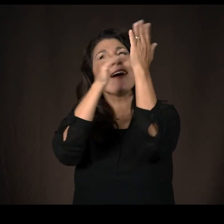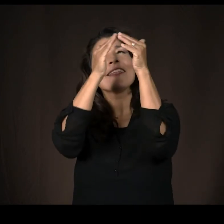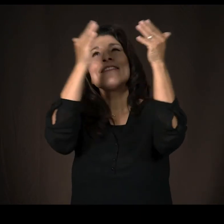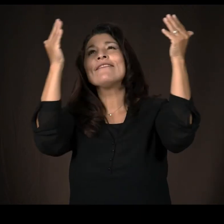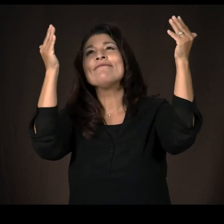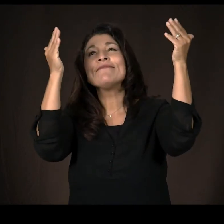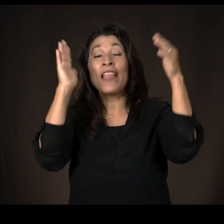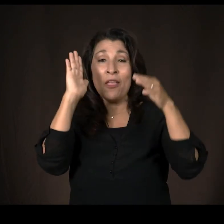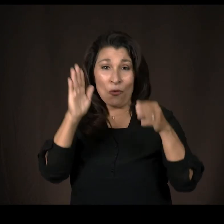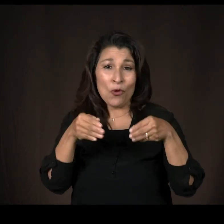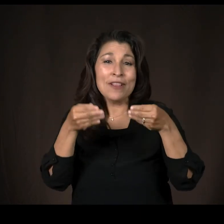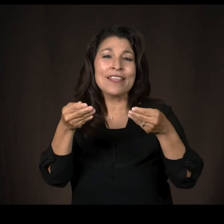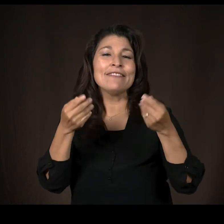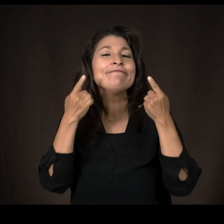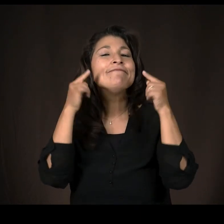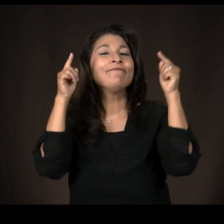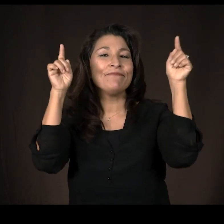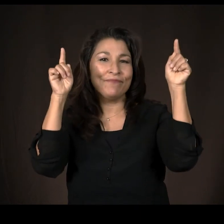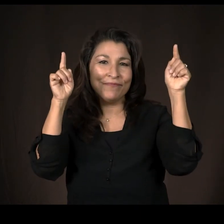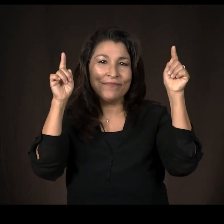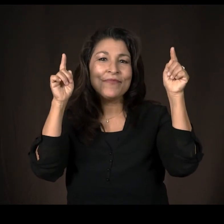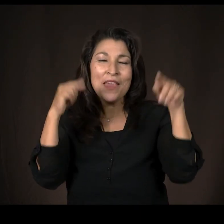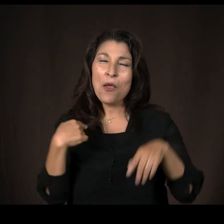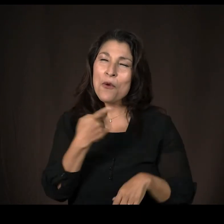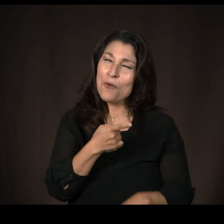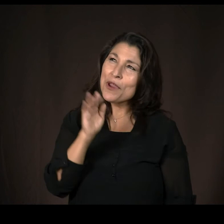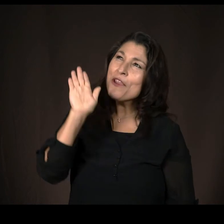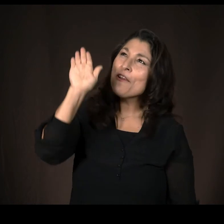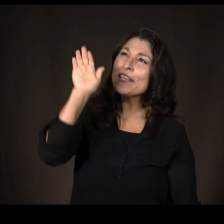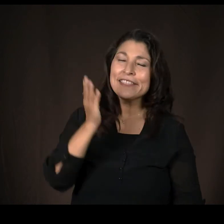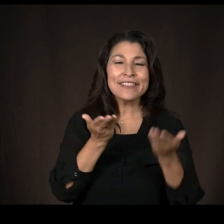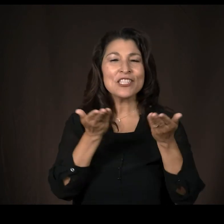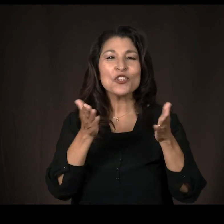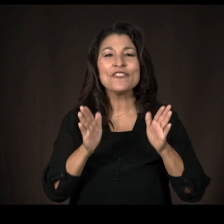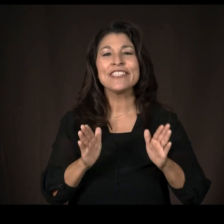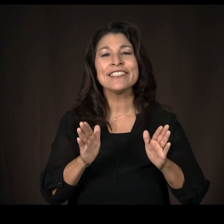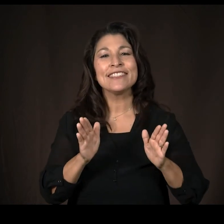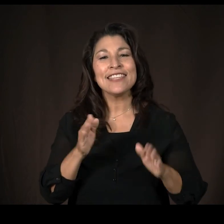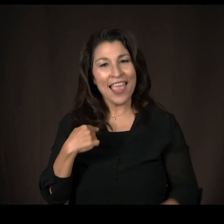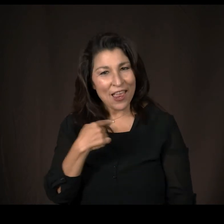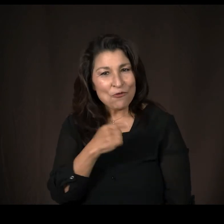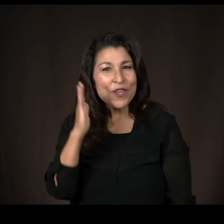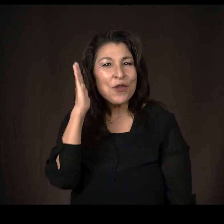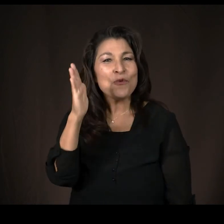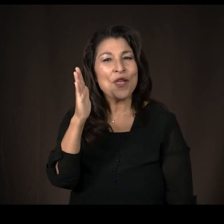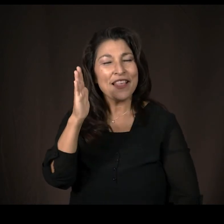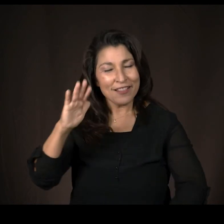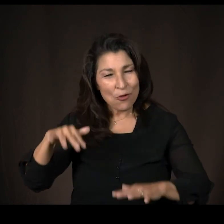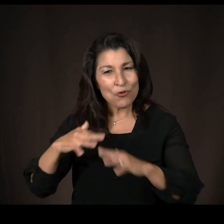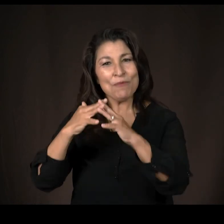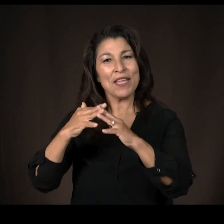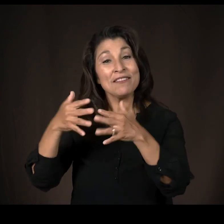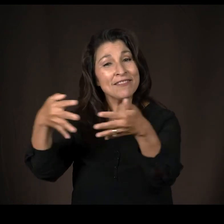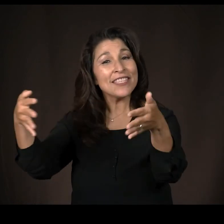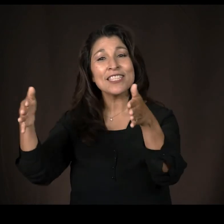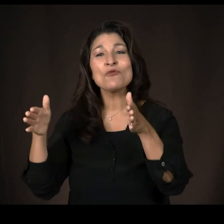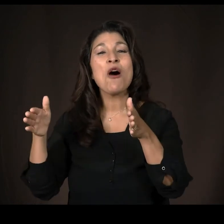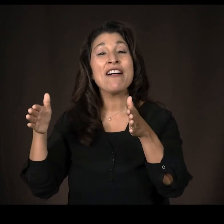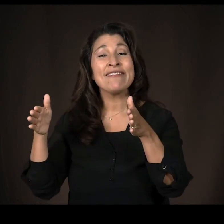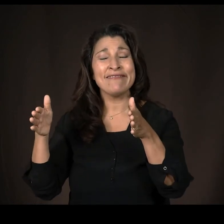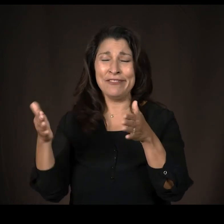heaven will give us success. We're his servants, and we will rebuild this